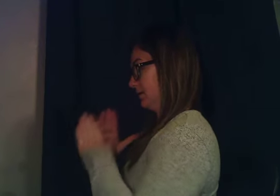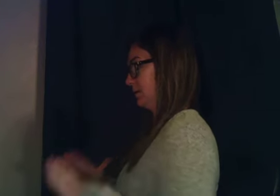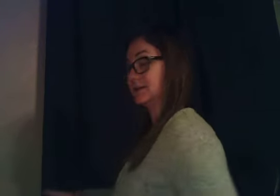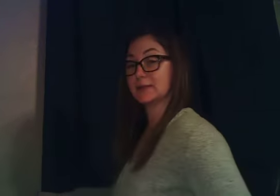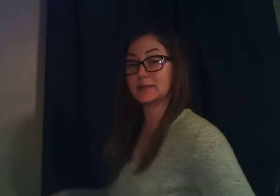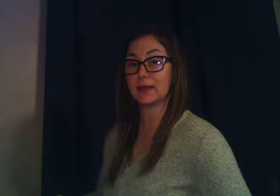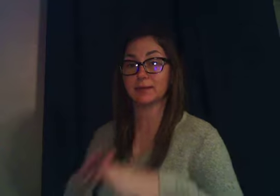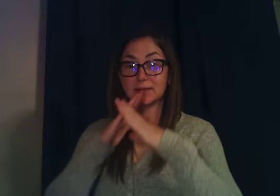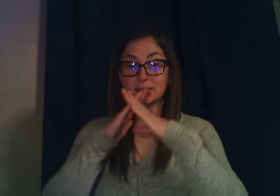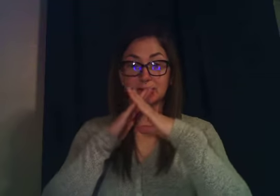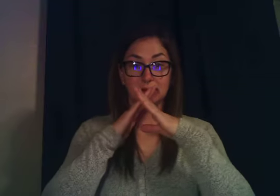Silent.